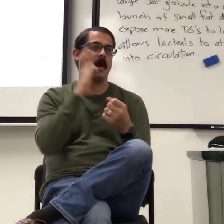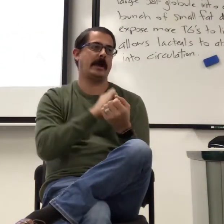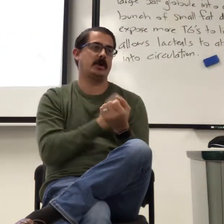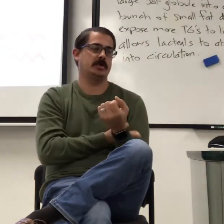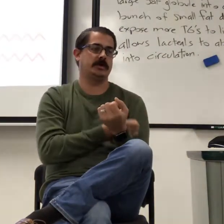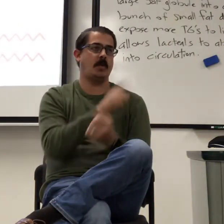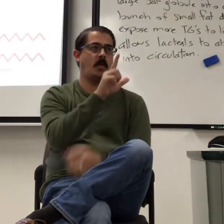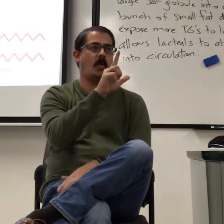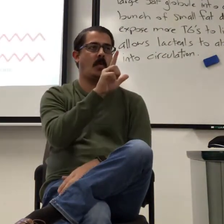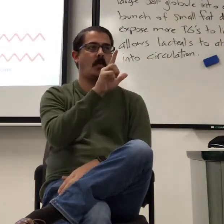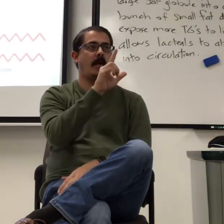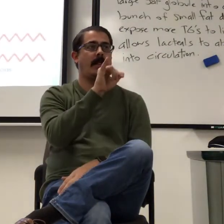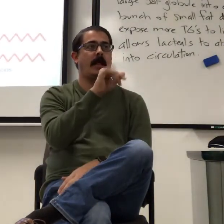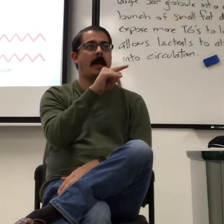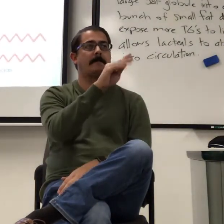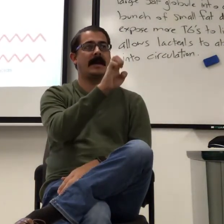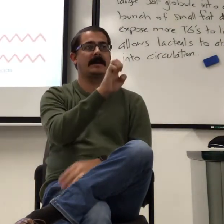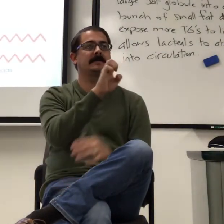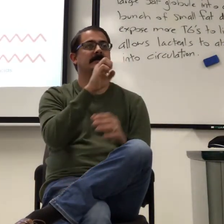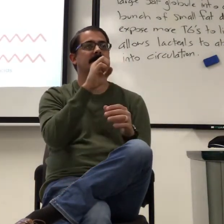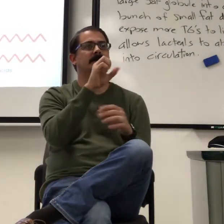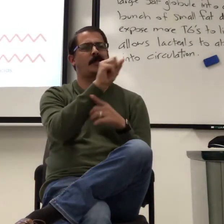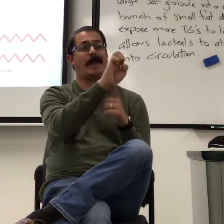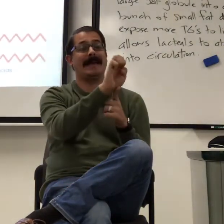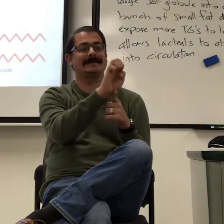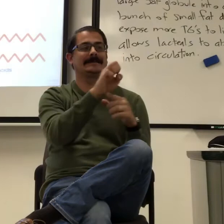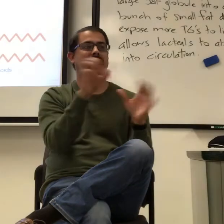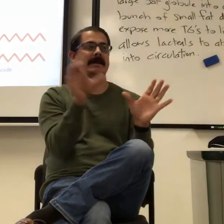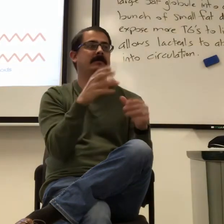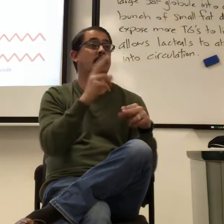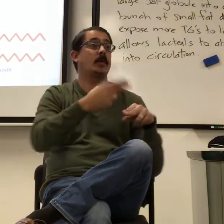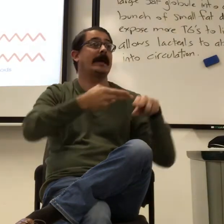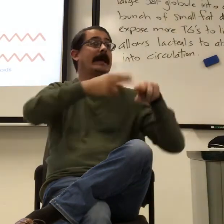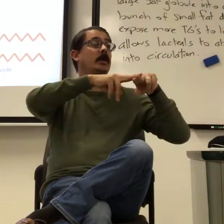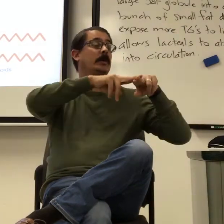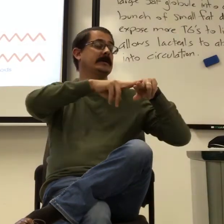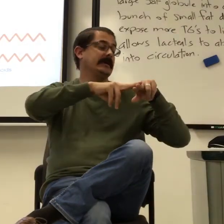lipase activity, I'll put it under this. You're increasing